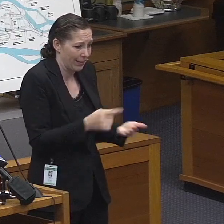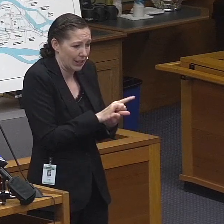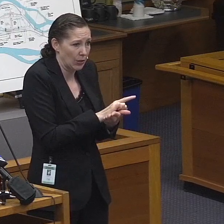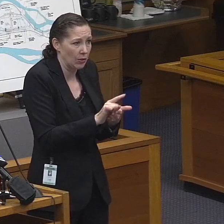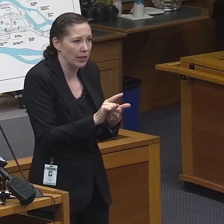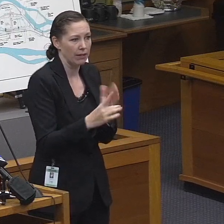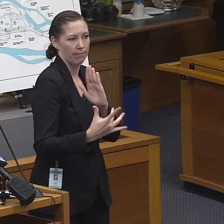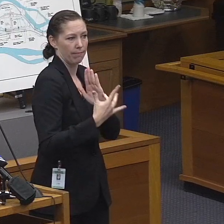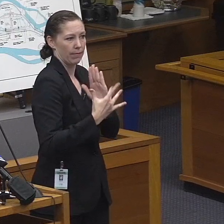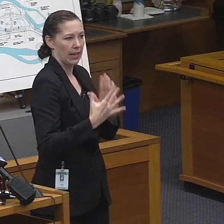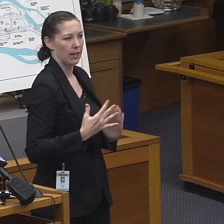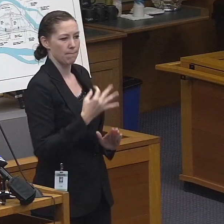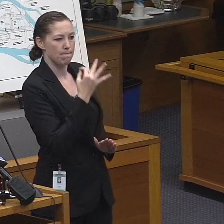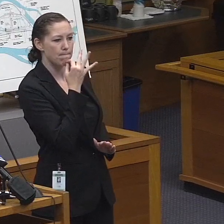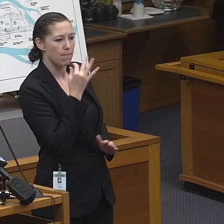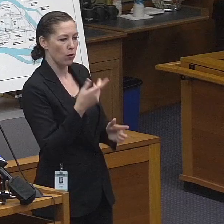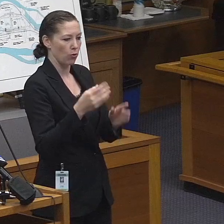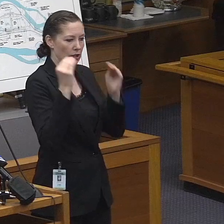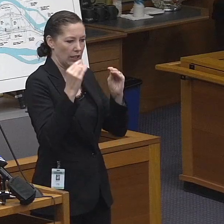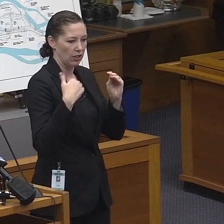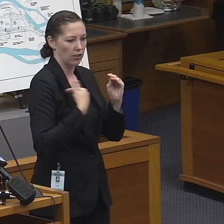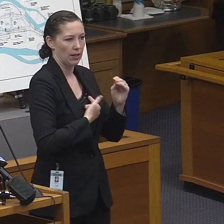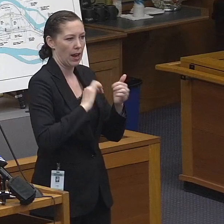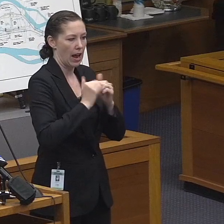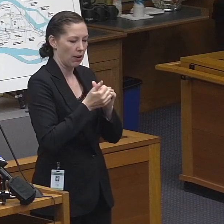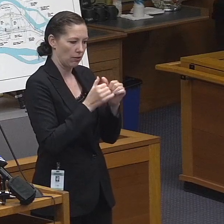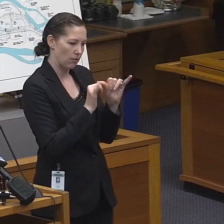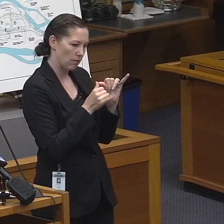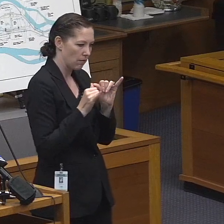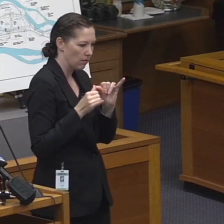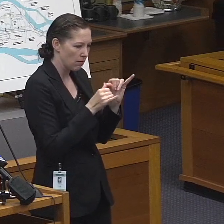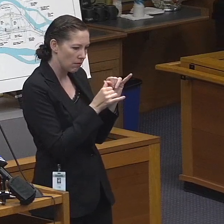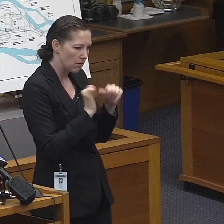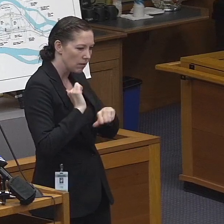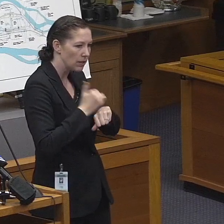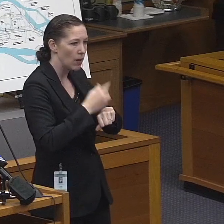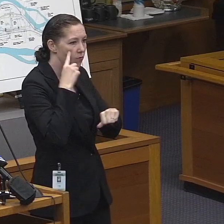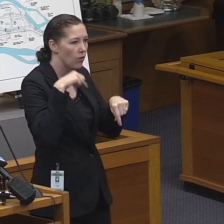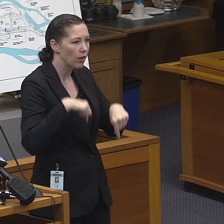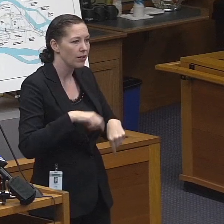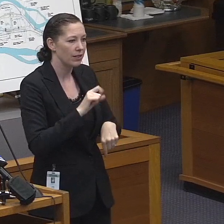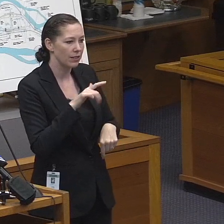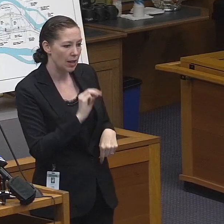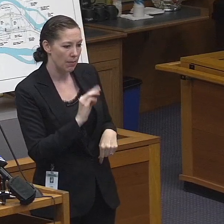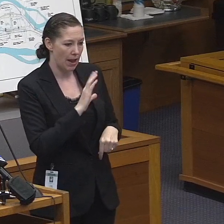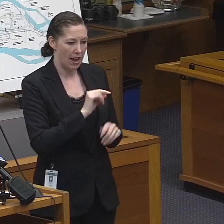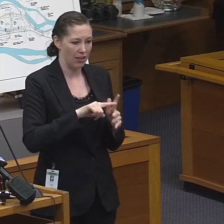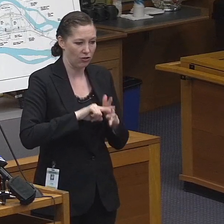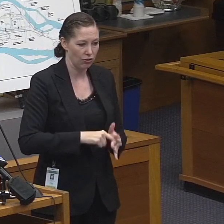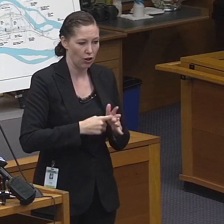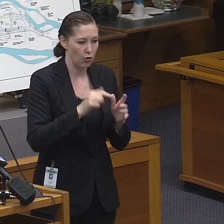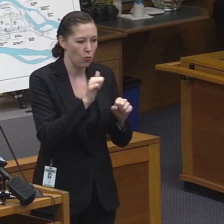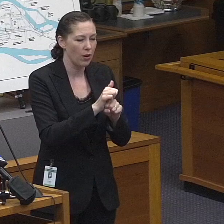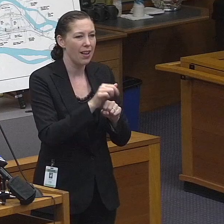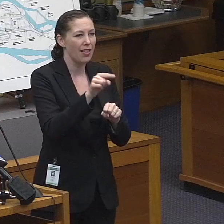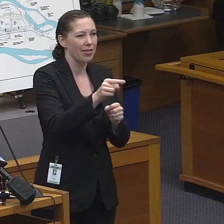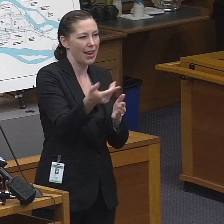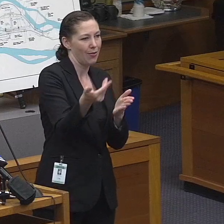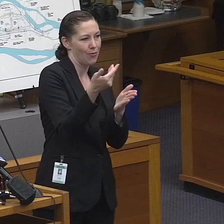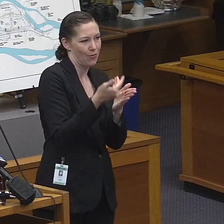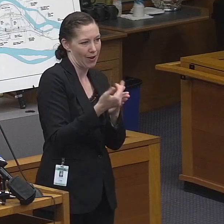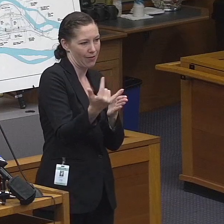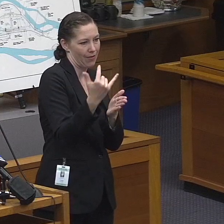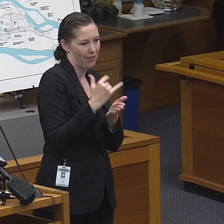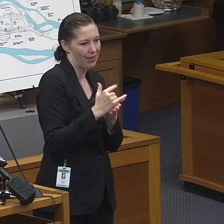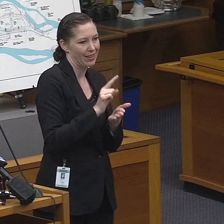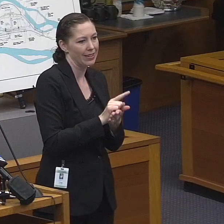help us to install it, calibrate it, and train our staff to use it will be in town next week. So we'll be ready to do the more immediate